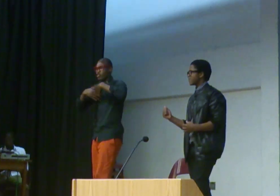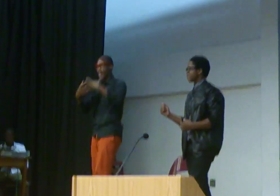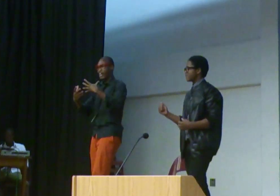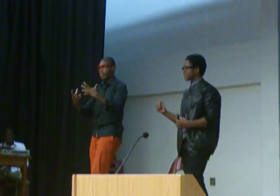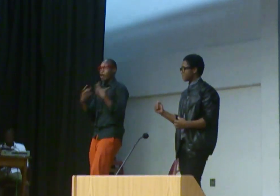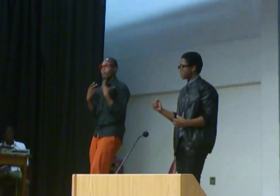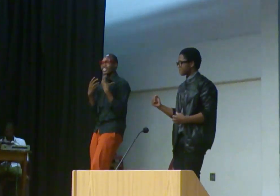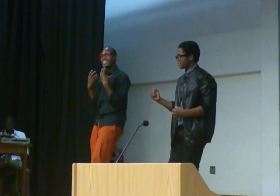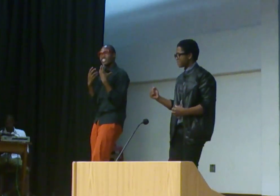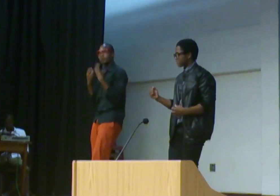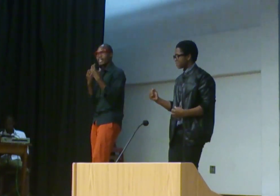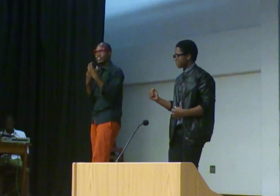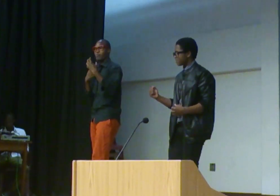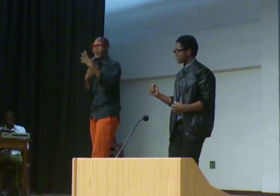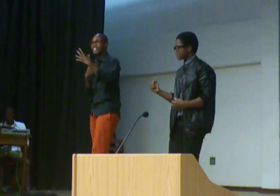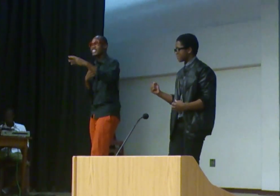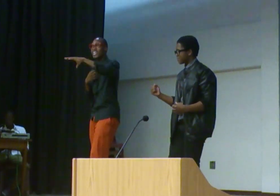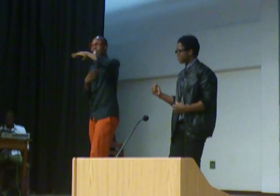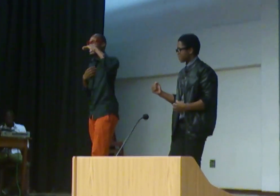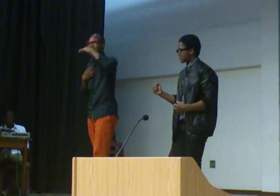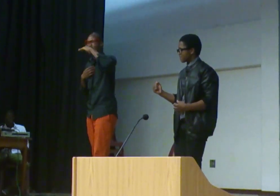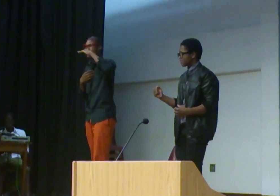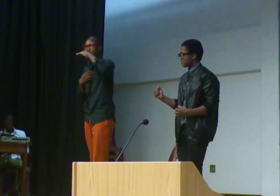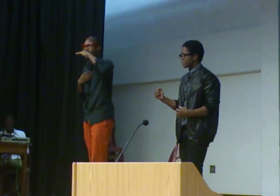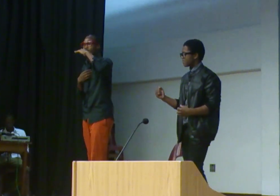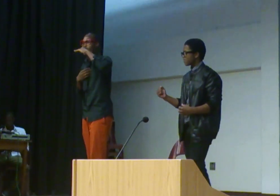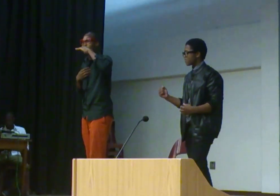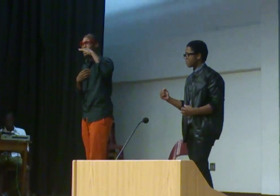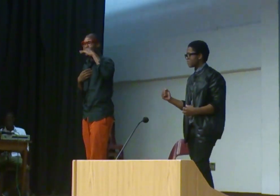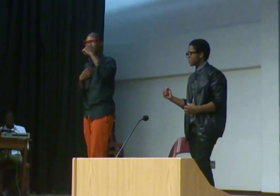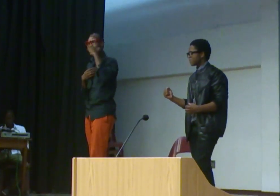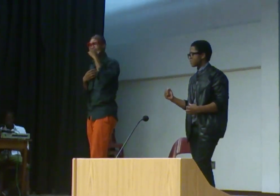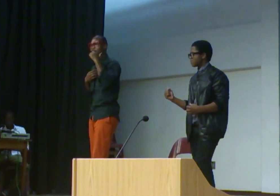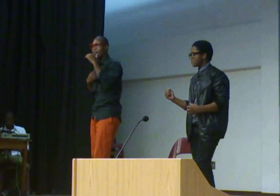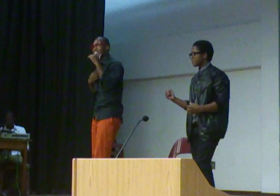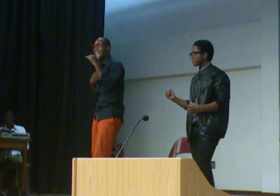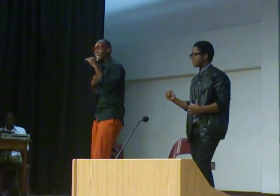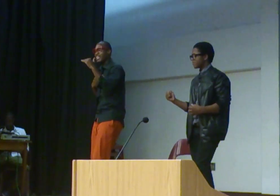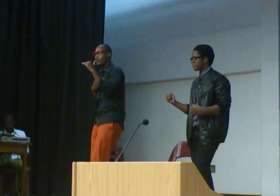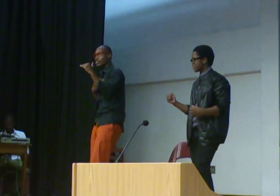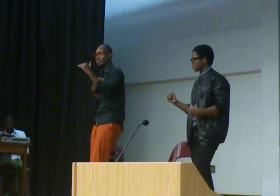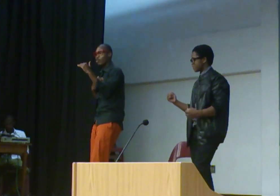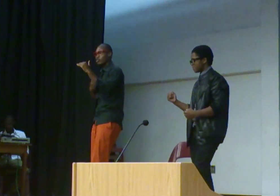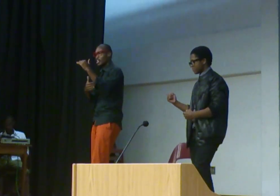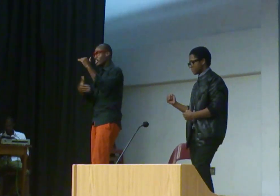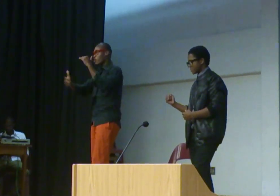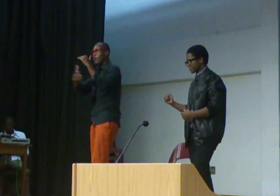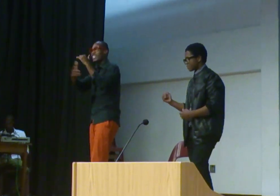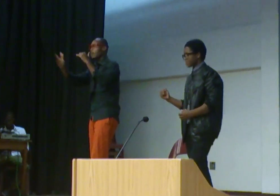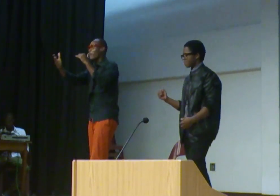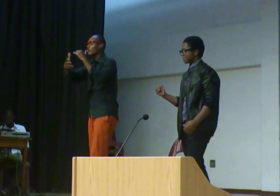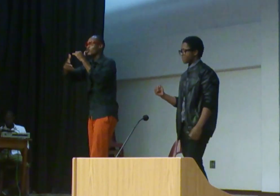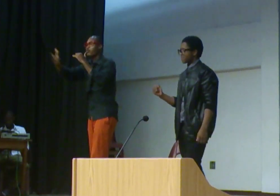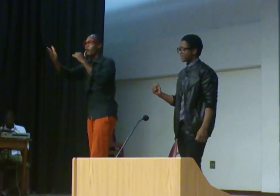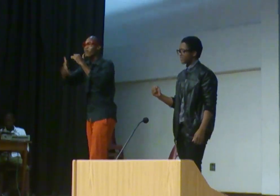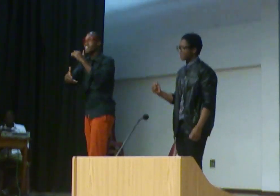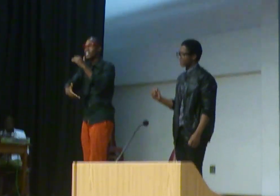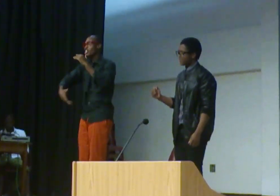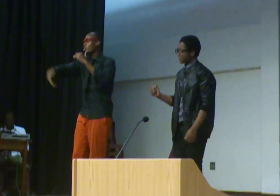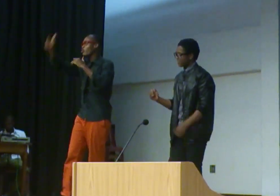prayed. My chest matched her breath. She says she's running out of breath. Stick my tongue down her throat. She was about to vomit. She could